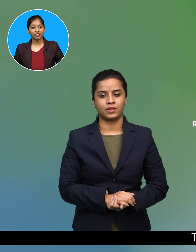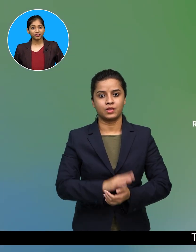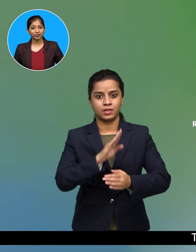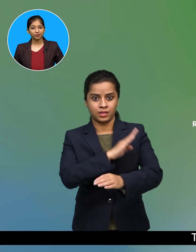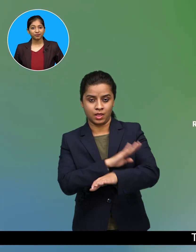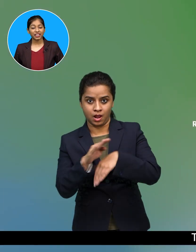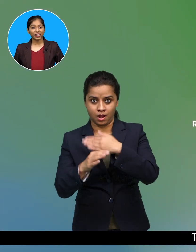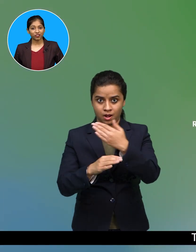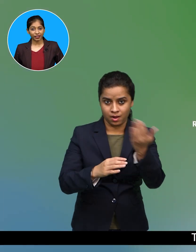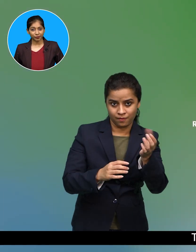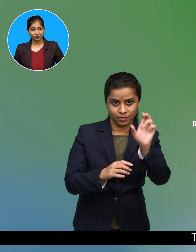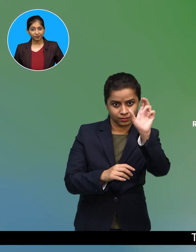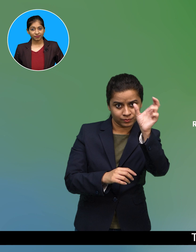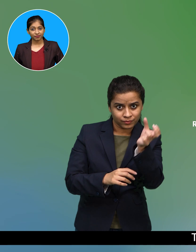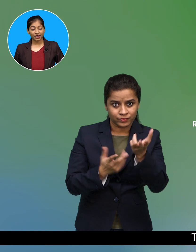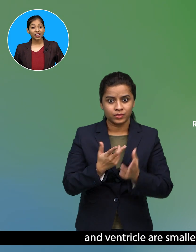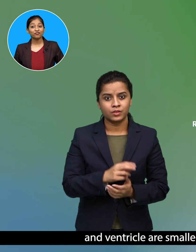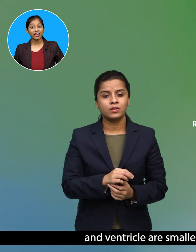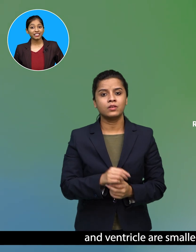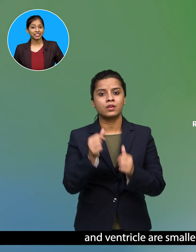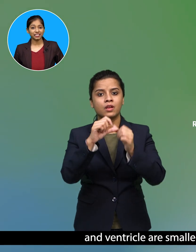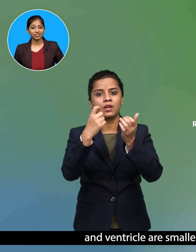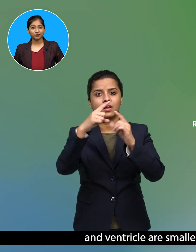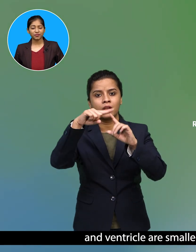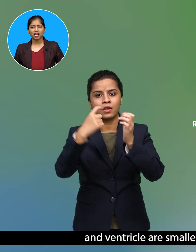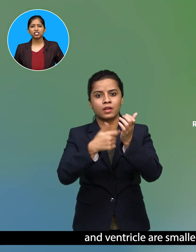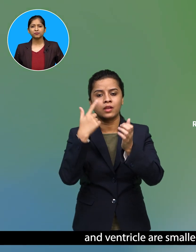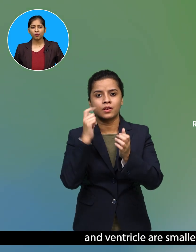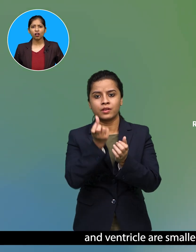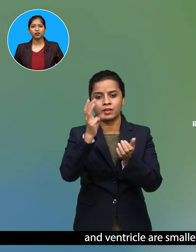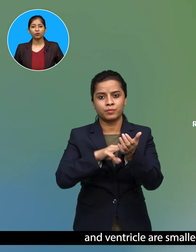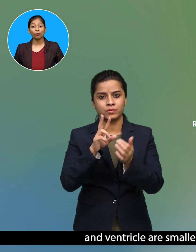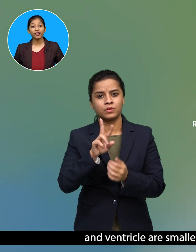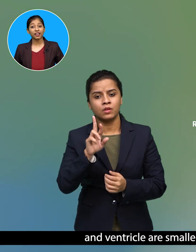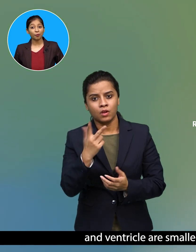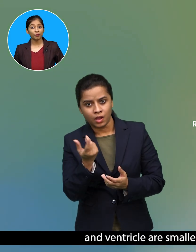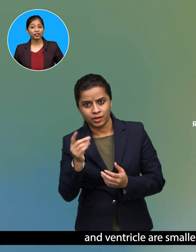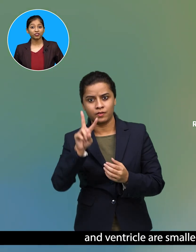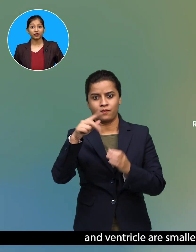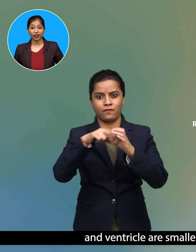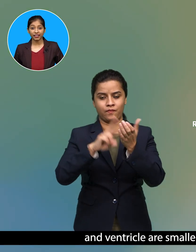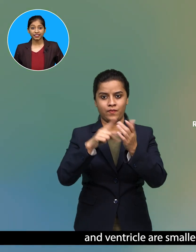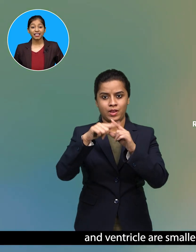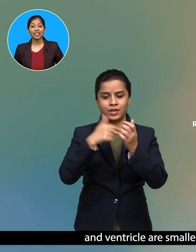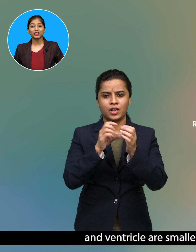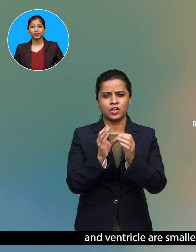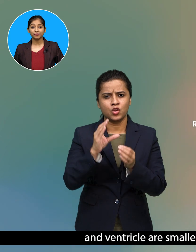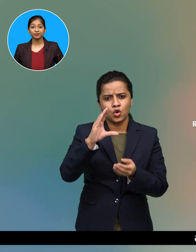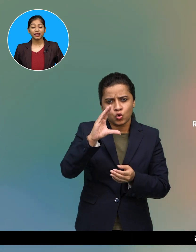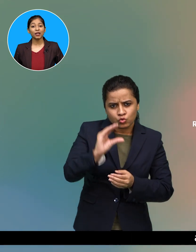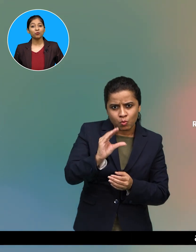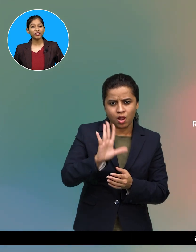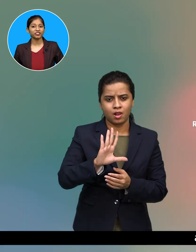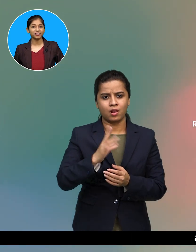The left atrium and ventricle are smaller when compared to the right